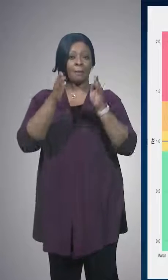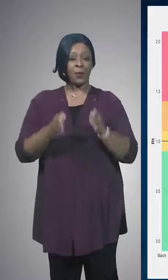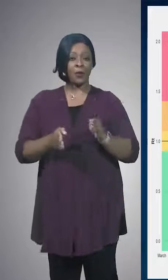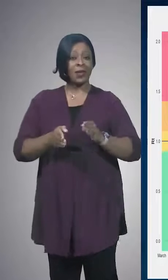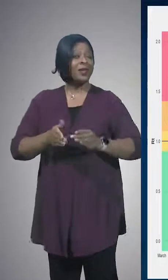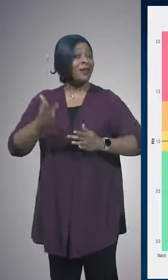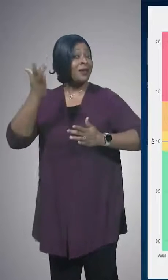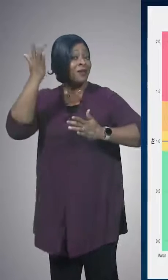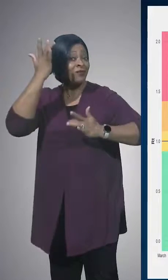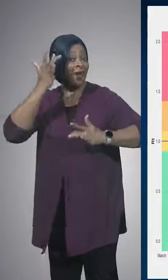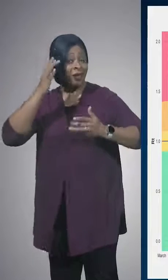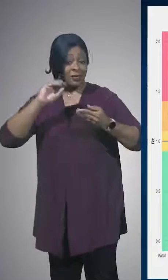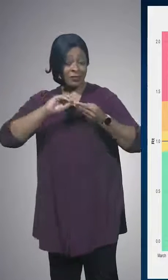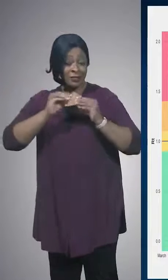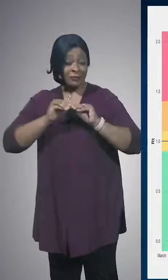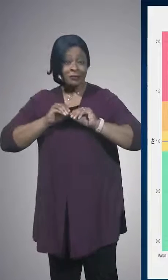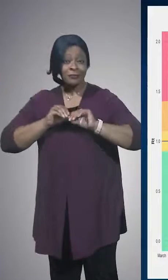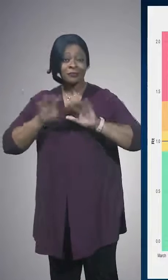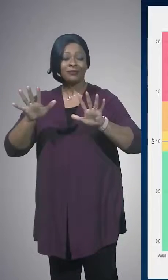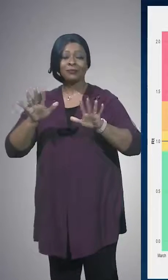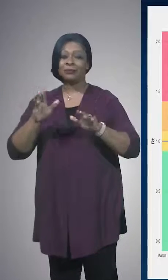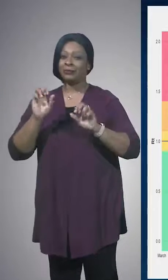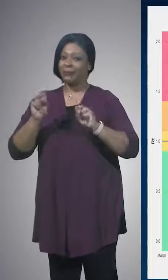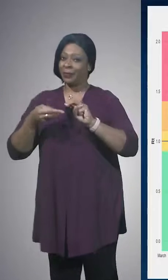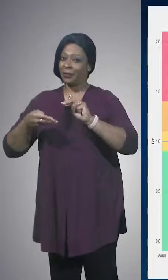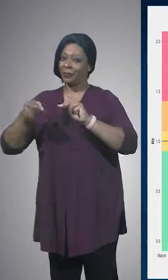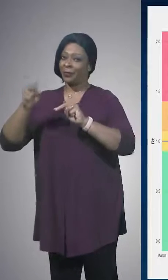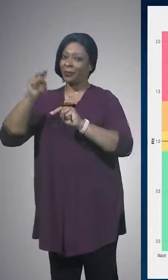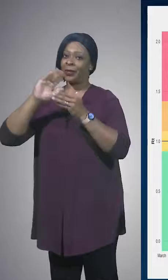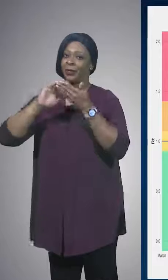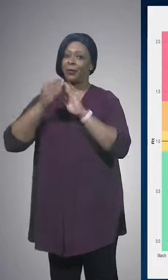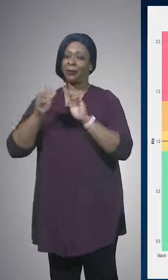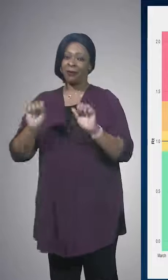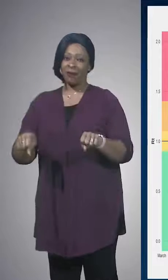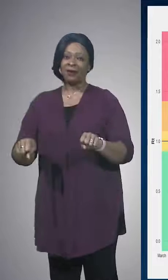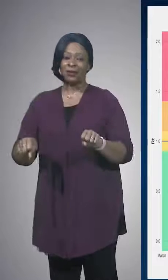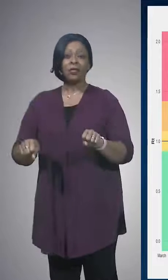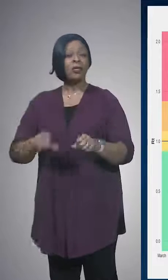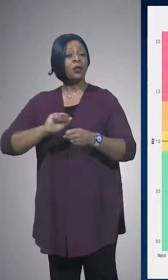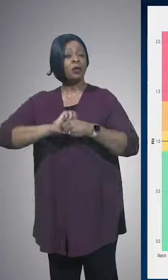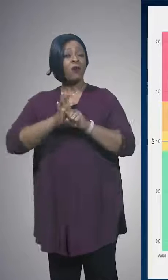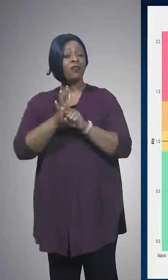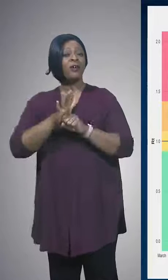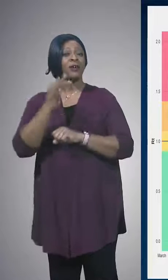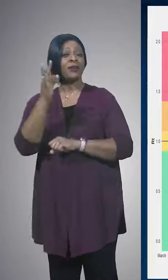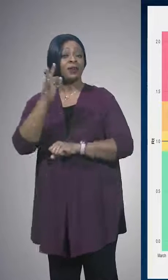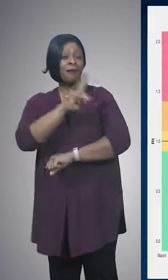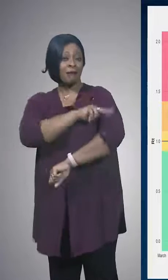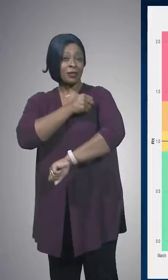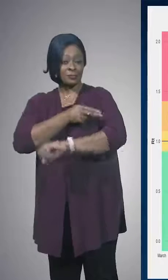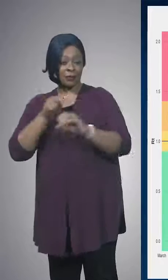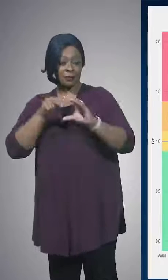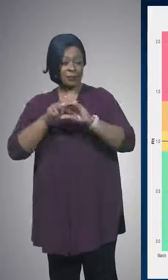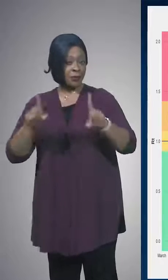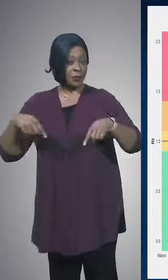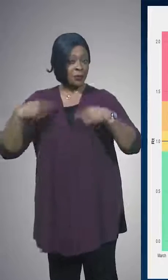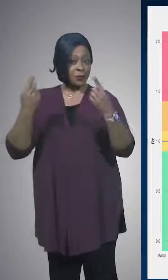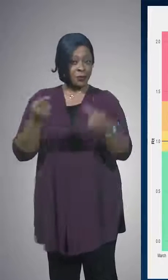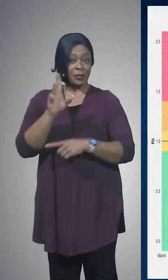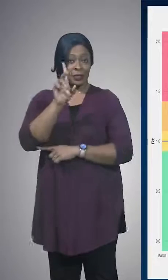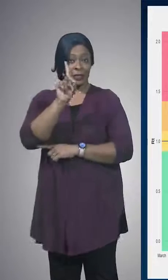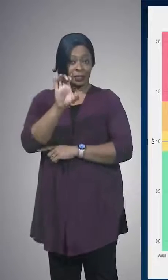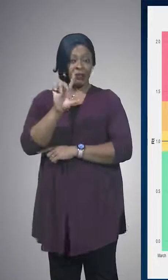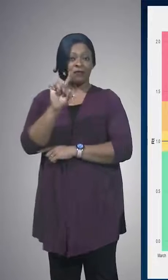epidemic may be growing rather than shrinking in the community. Total COVID-19 hospitalizations as of December